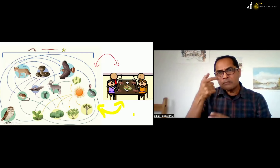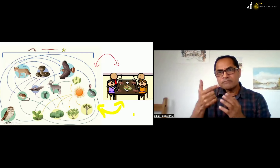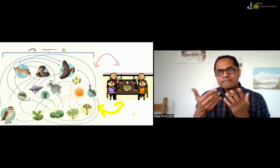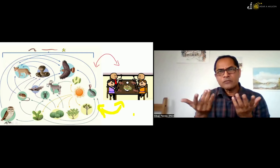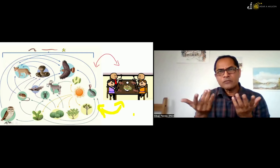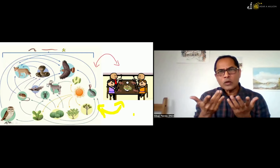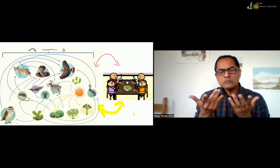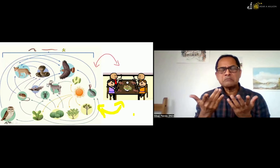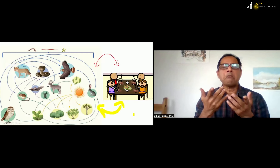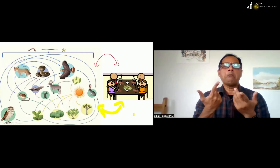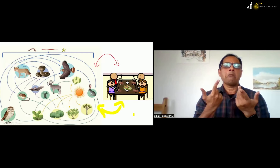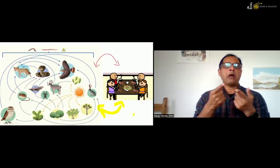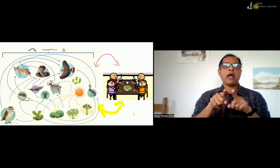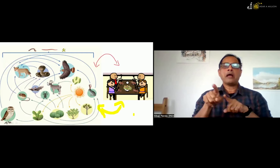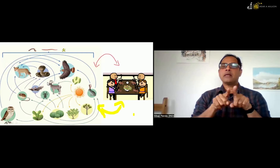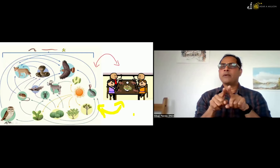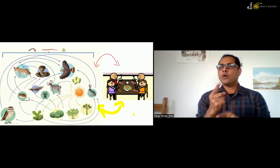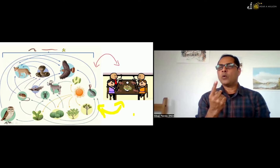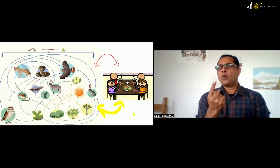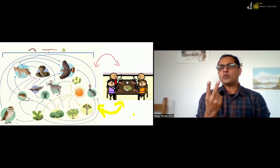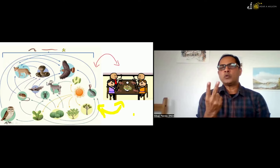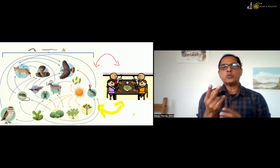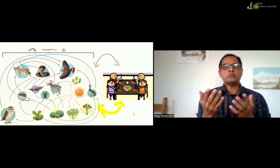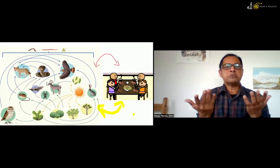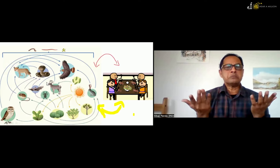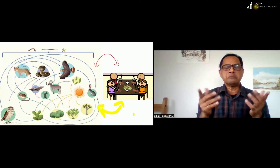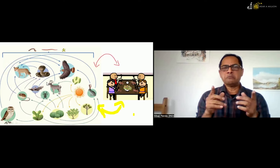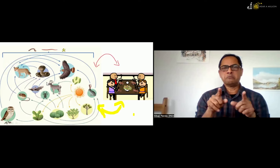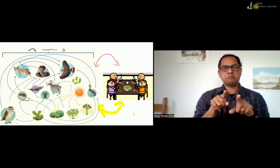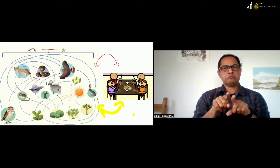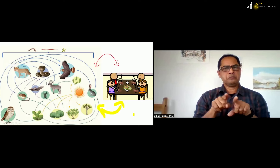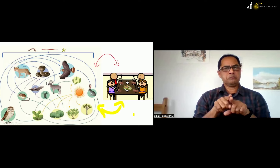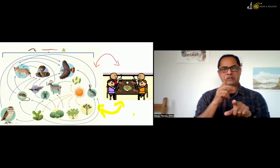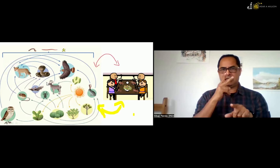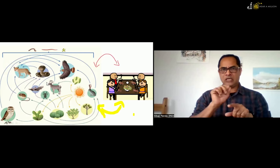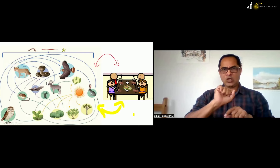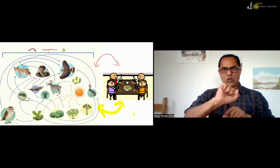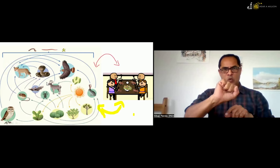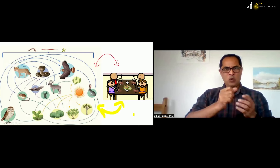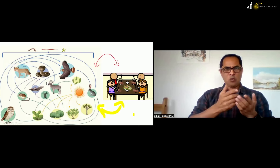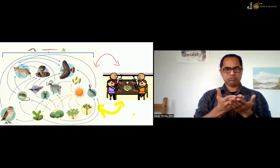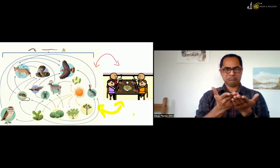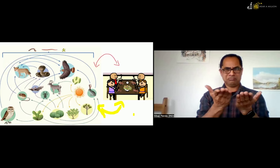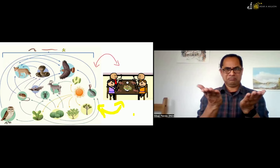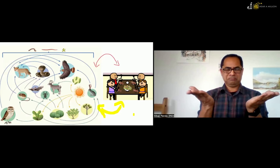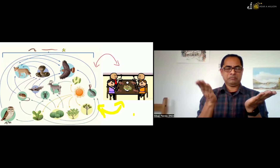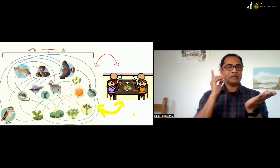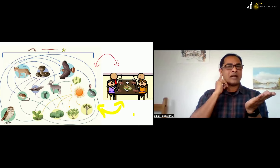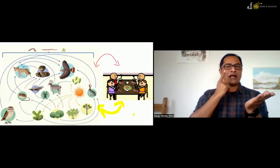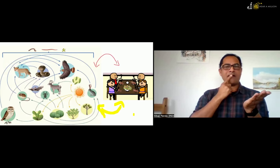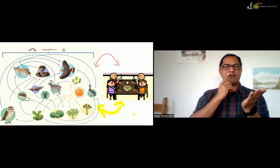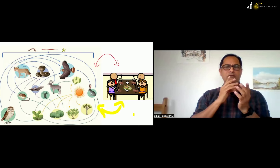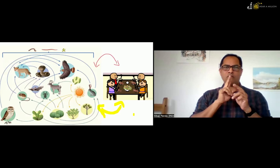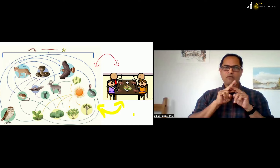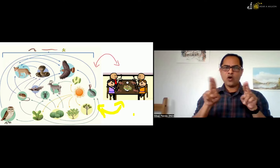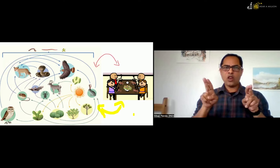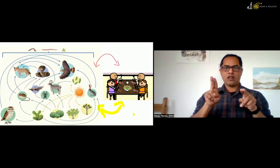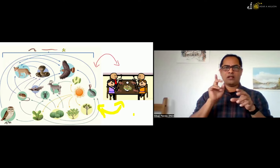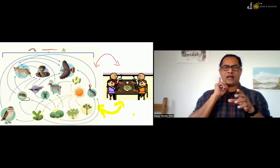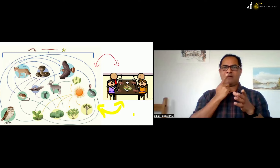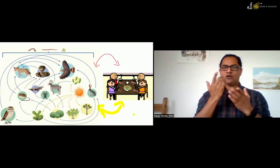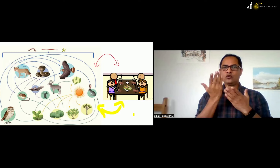the bridges to this ecosystem are broken, we wouldn't have quality education. Let me give you two